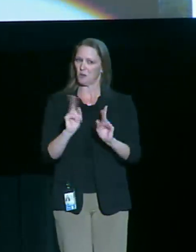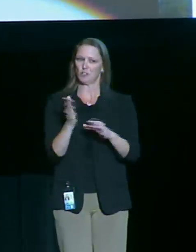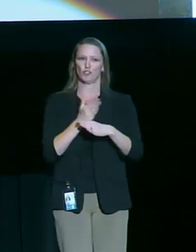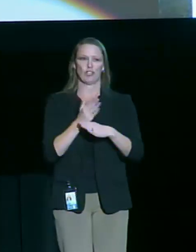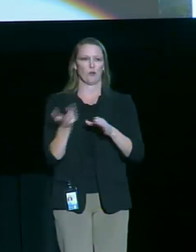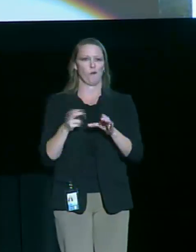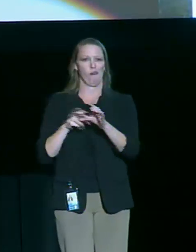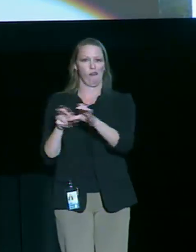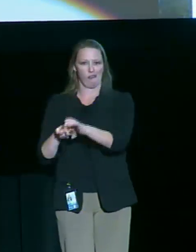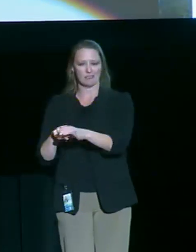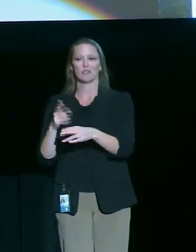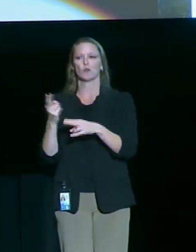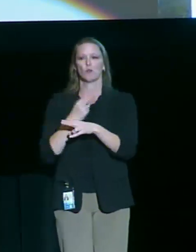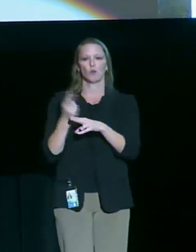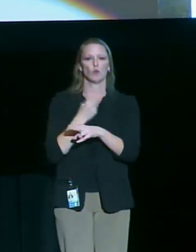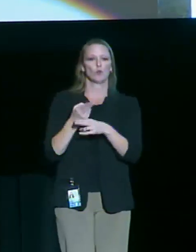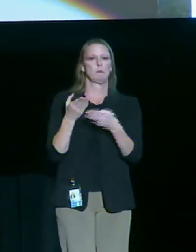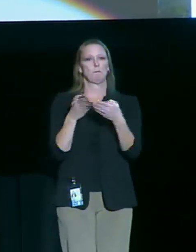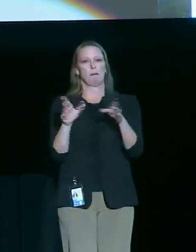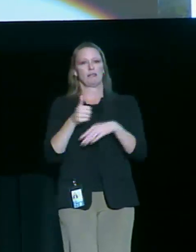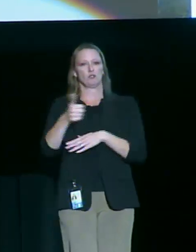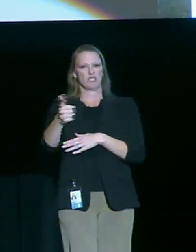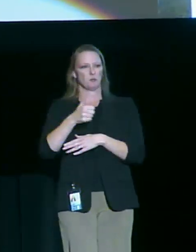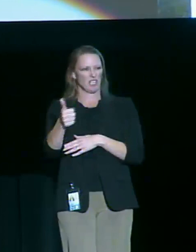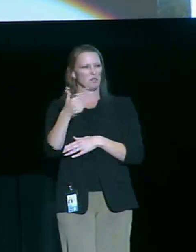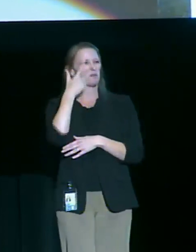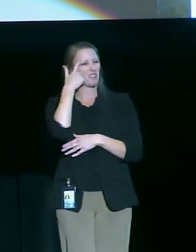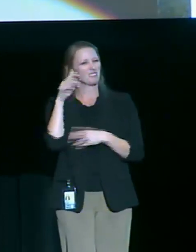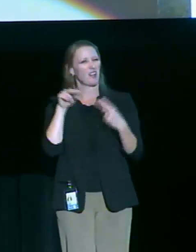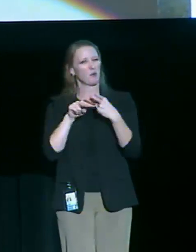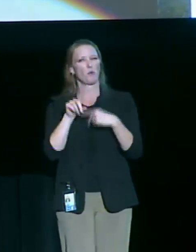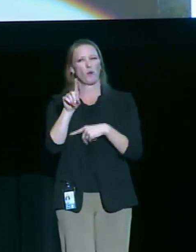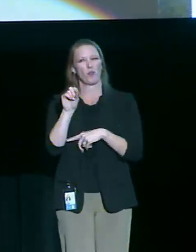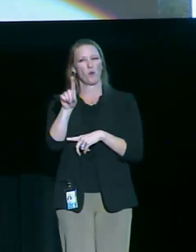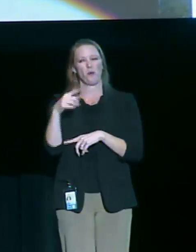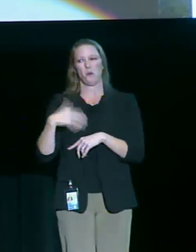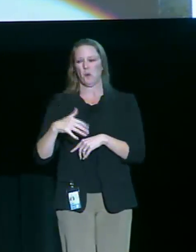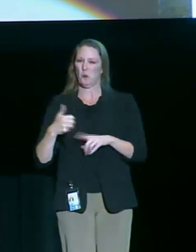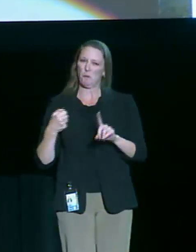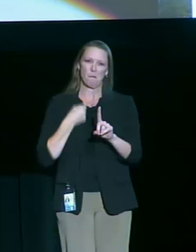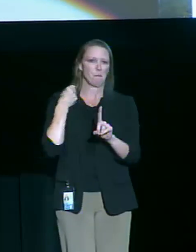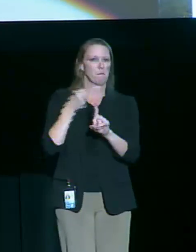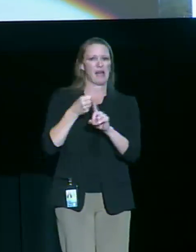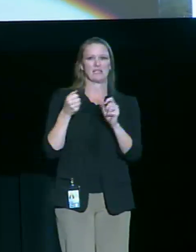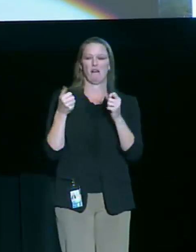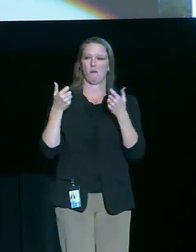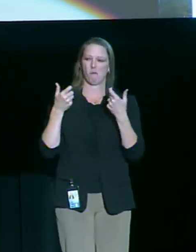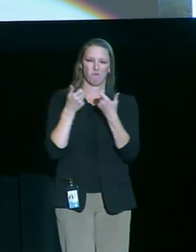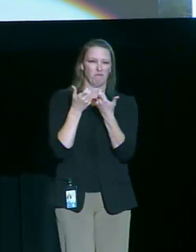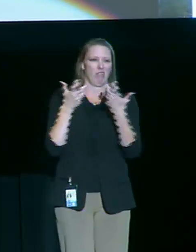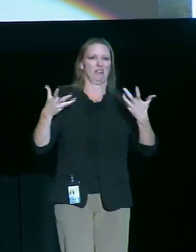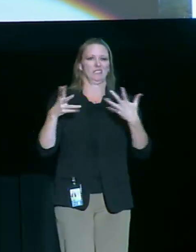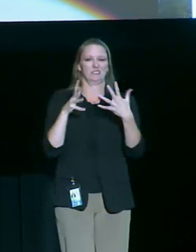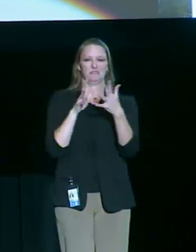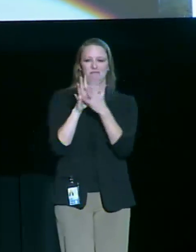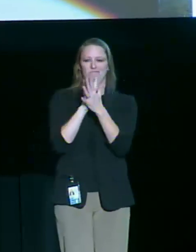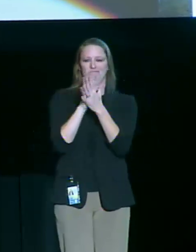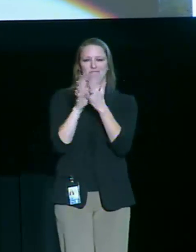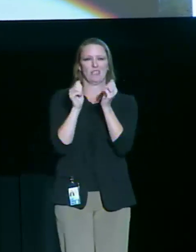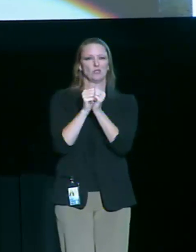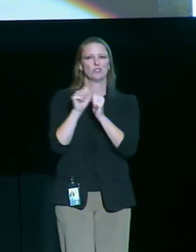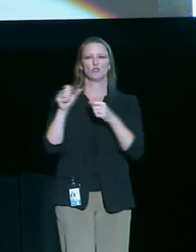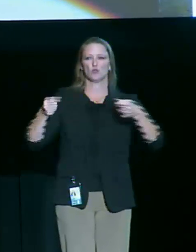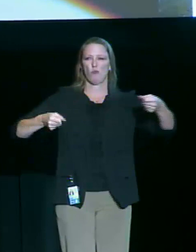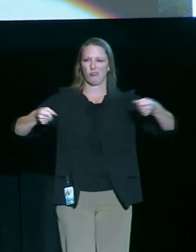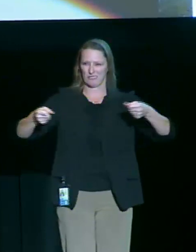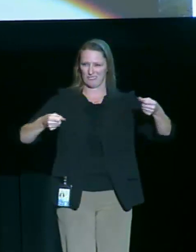carpool and to utilize public transportation, as the 101 is still heavily impacted by truck traffic, and it will continue to be impacted for